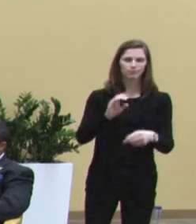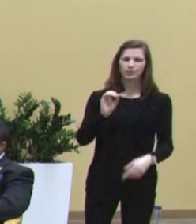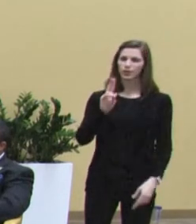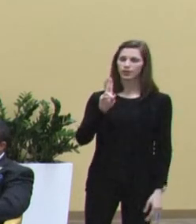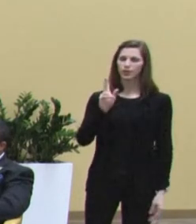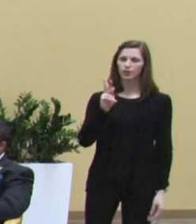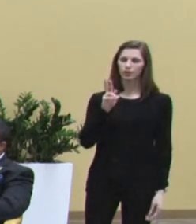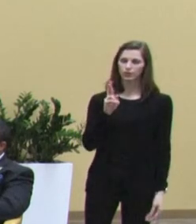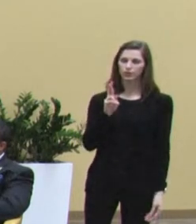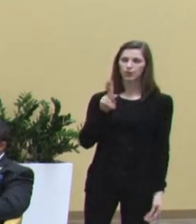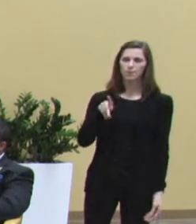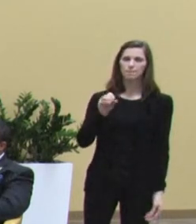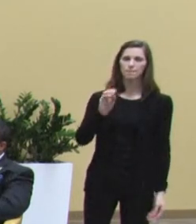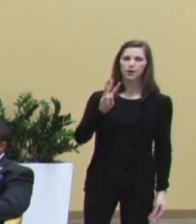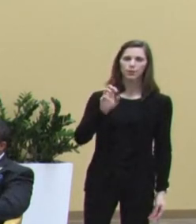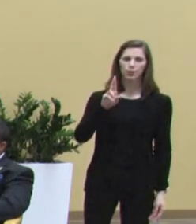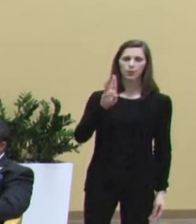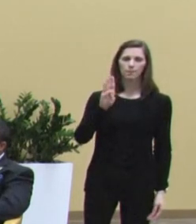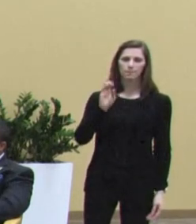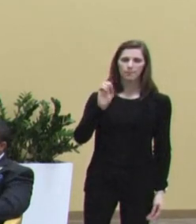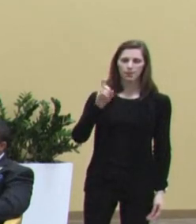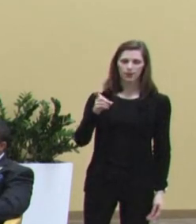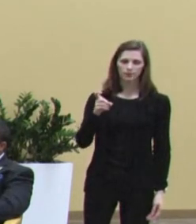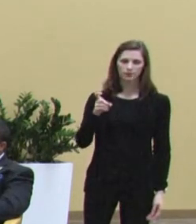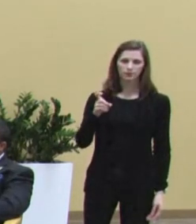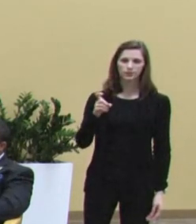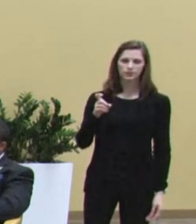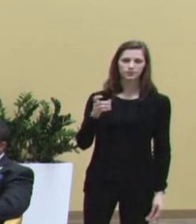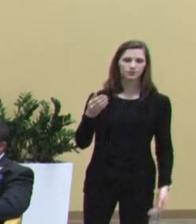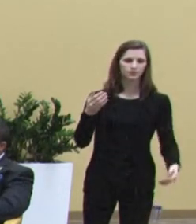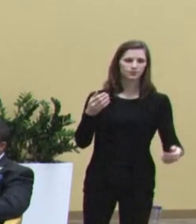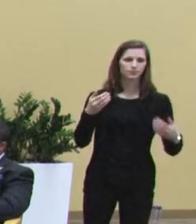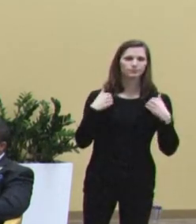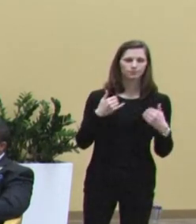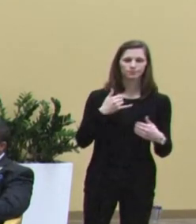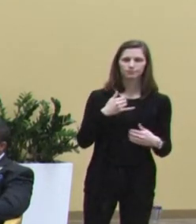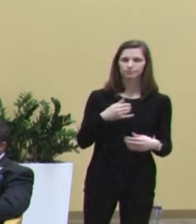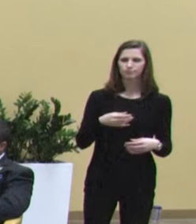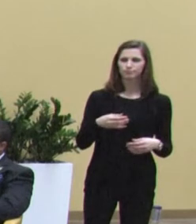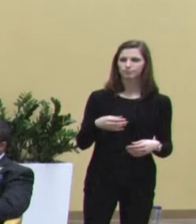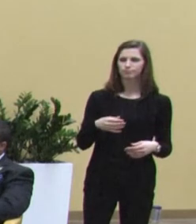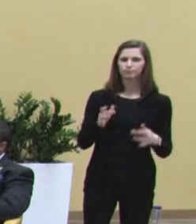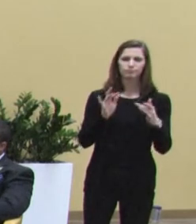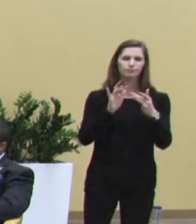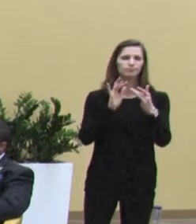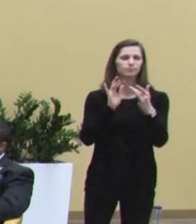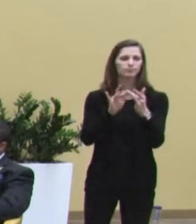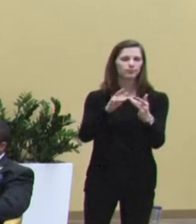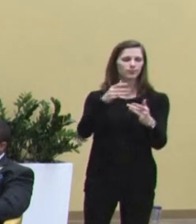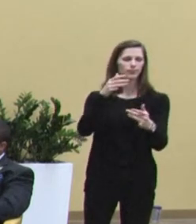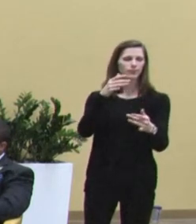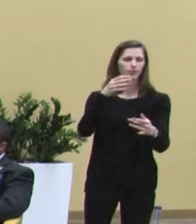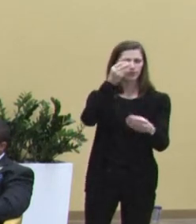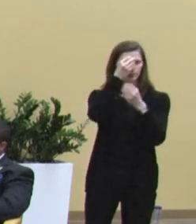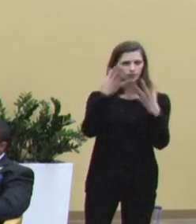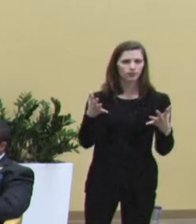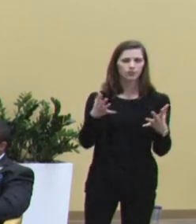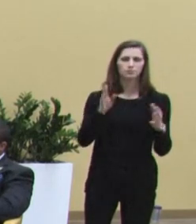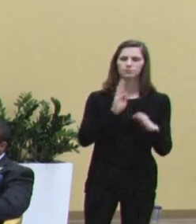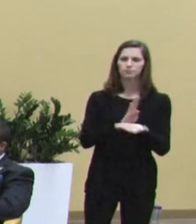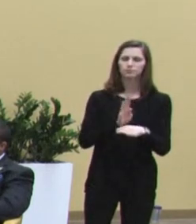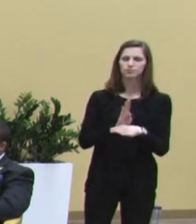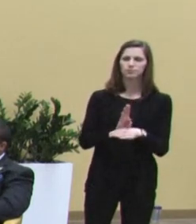website, and it's a directory of Black businesses all across the United States. So there are other places out there. There are